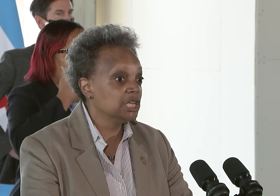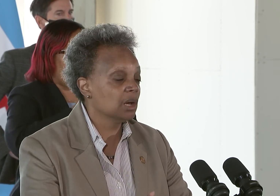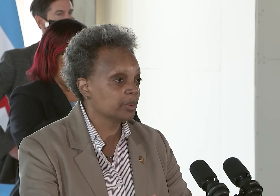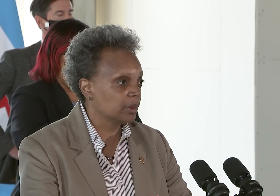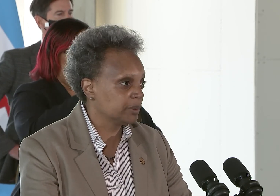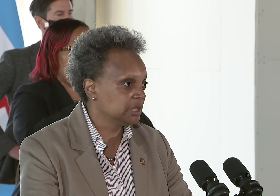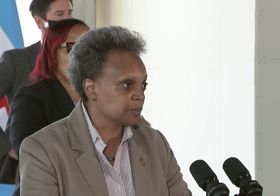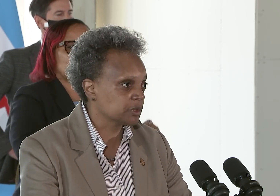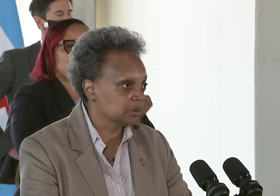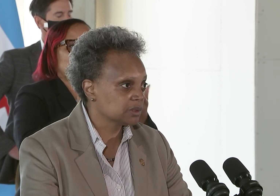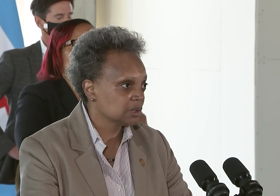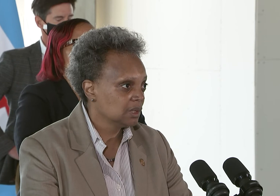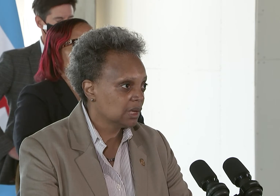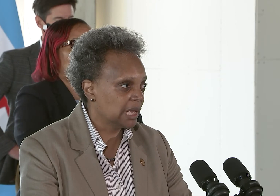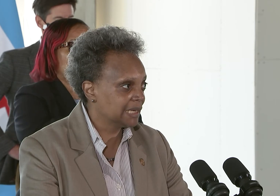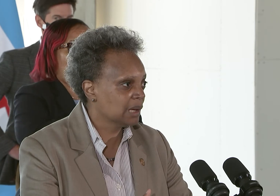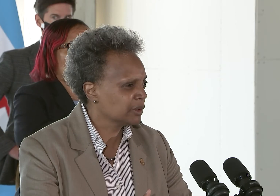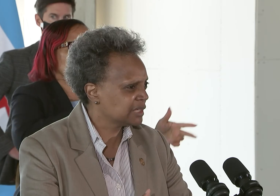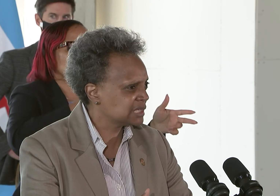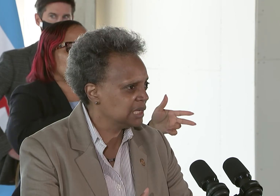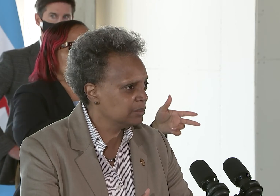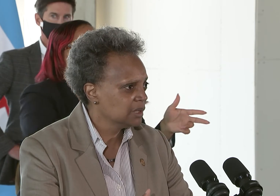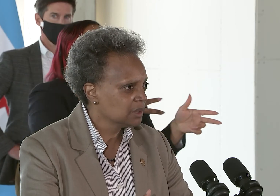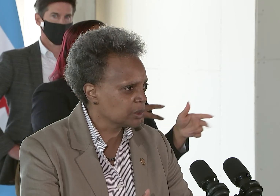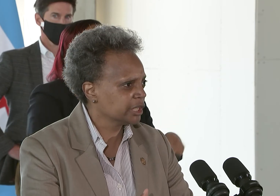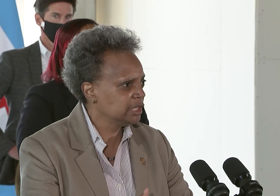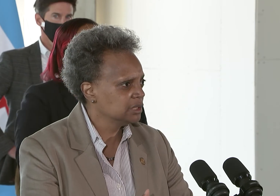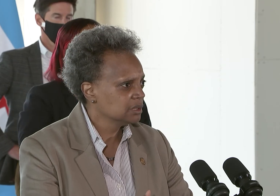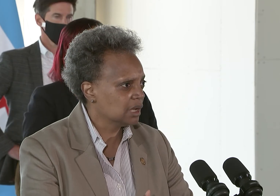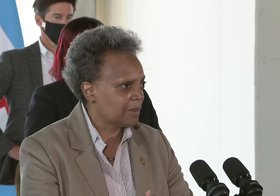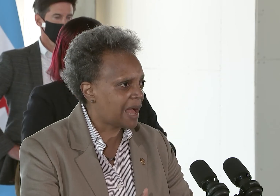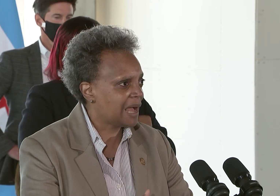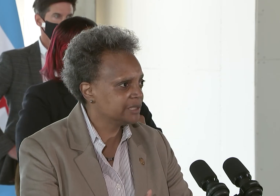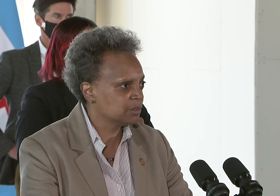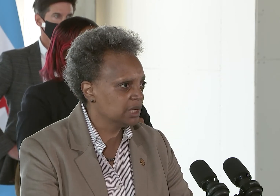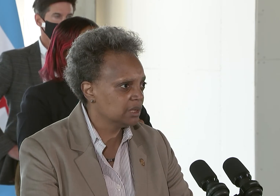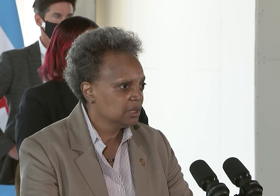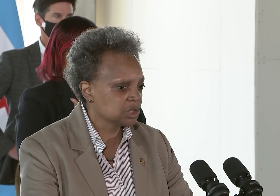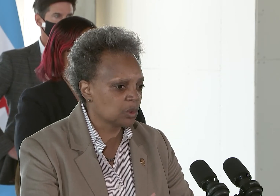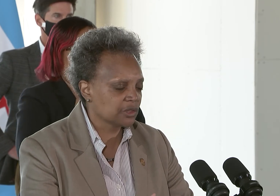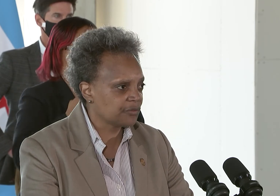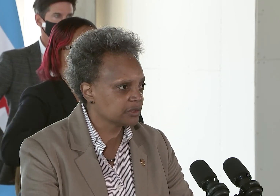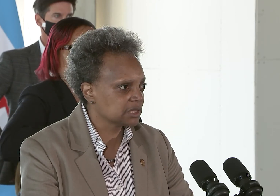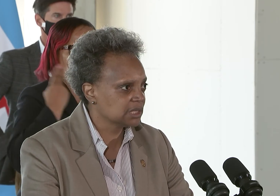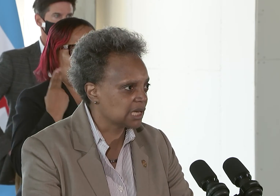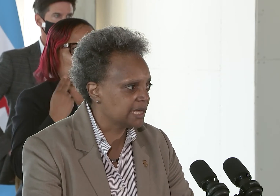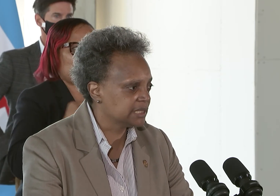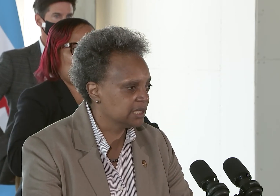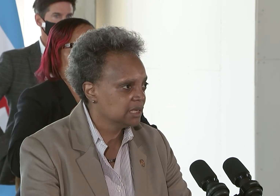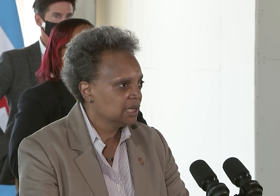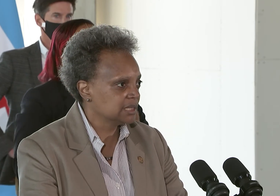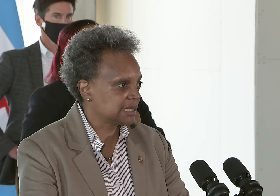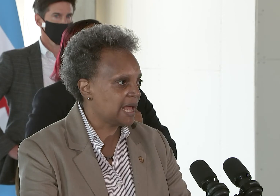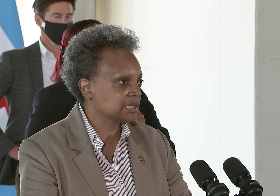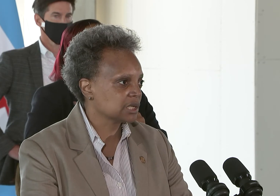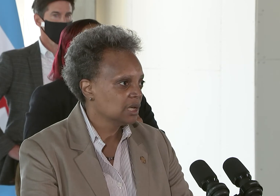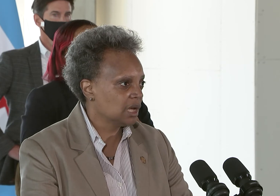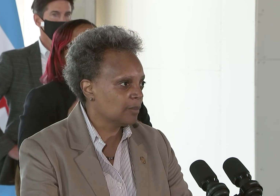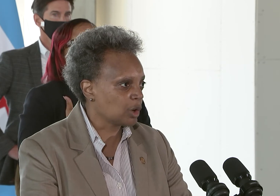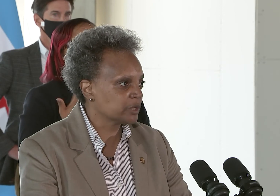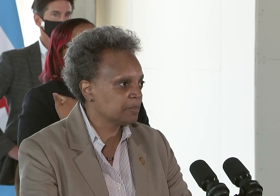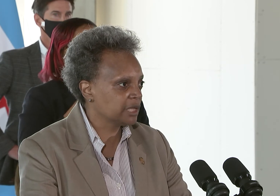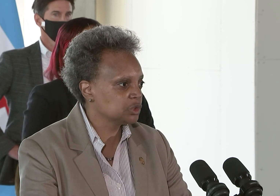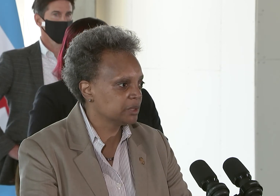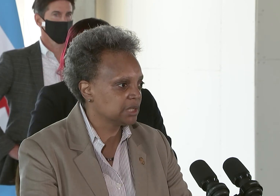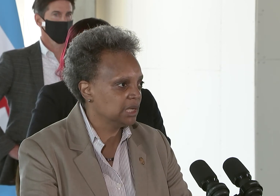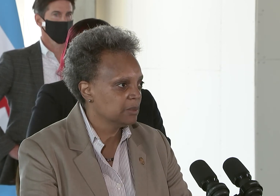a number of police pursuits, a number that seemed really high to me. So one of the first things that I did is task